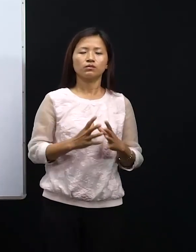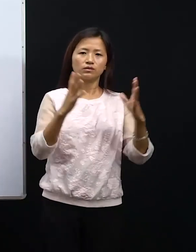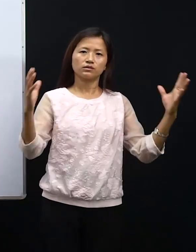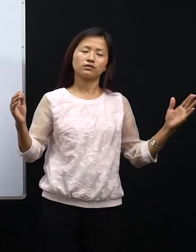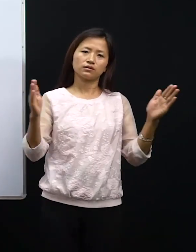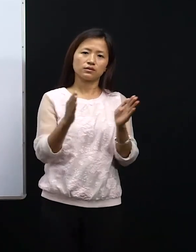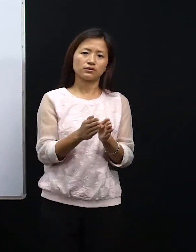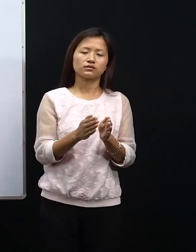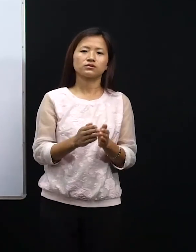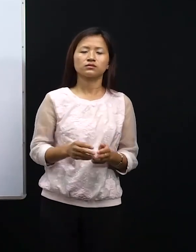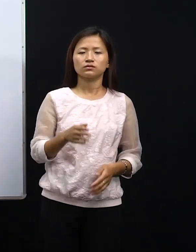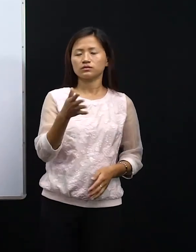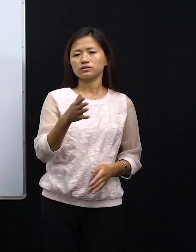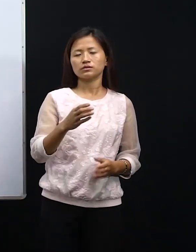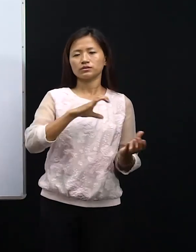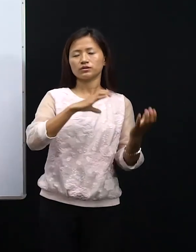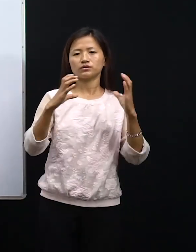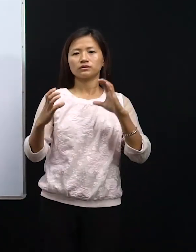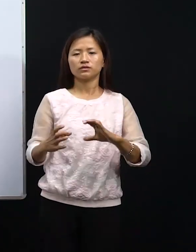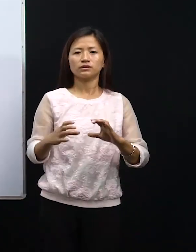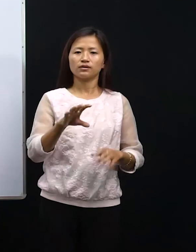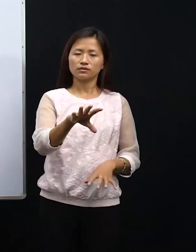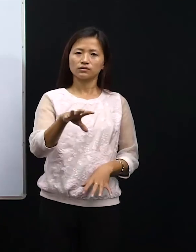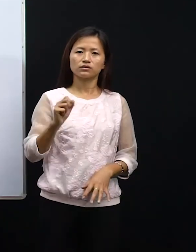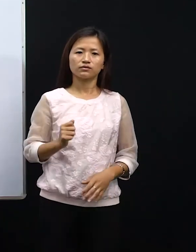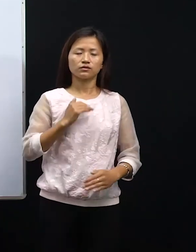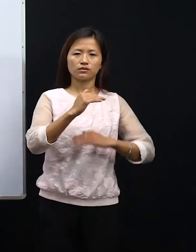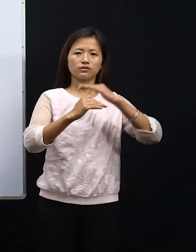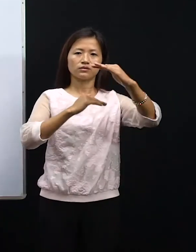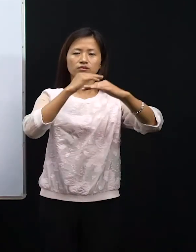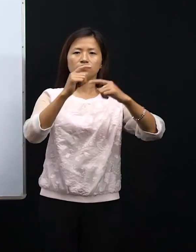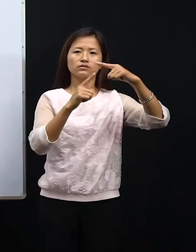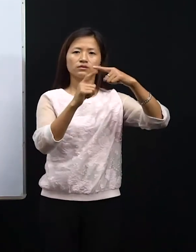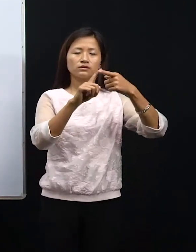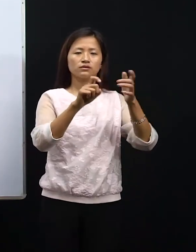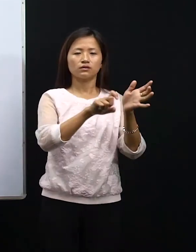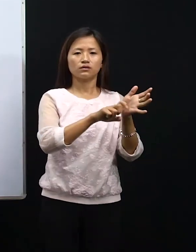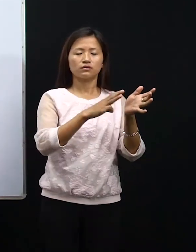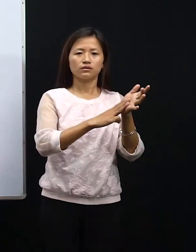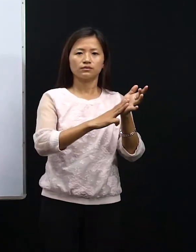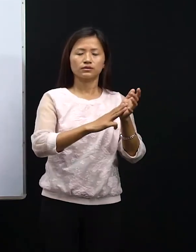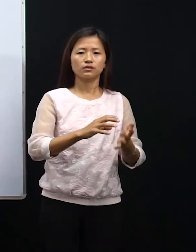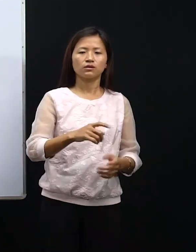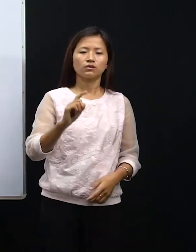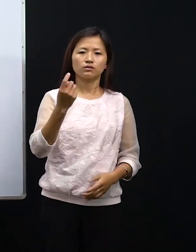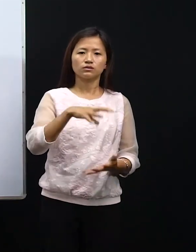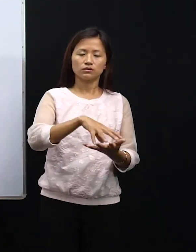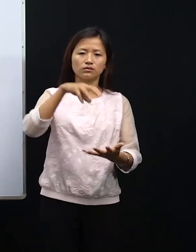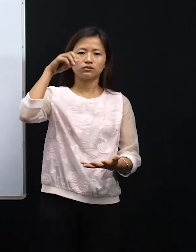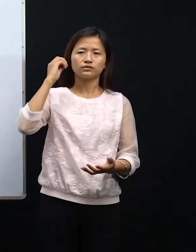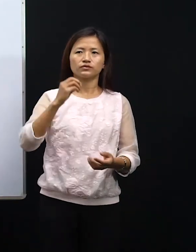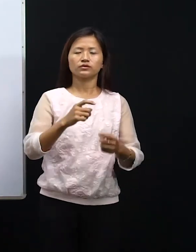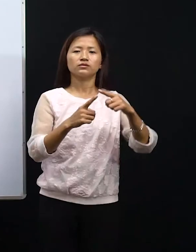similar. No changes except for arranging the terms. Alright. Once you learn how to arrange the